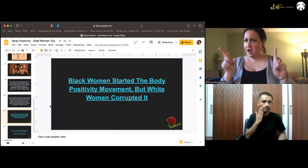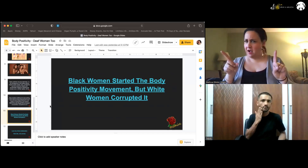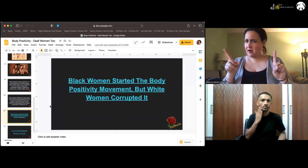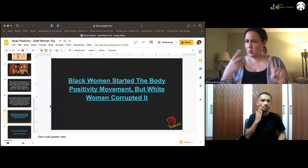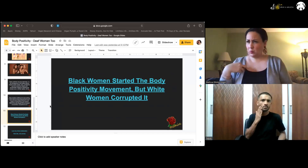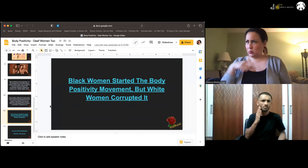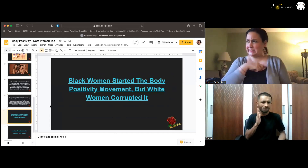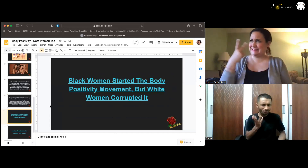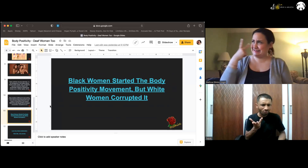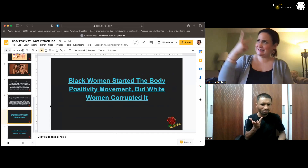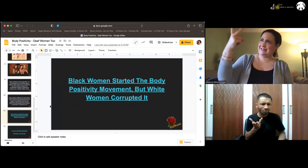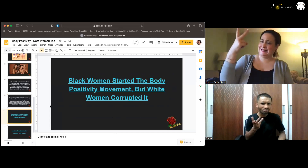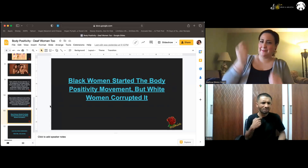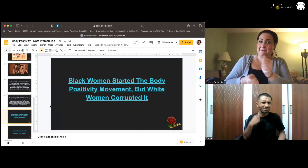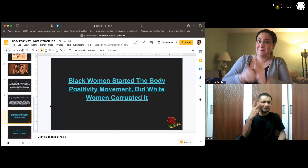So there is a dark woman.